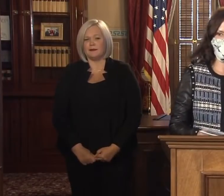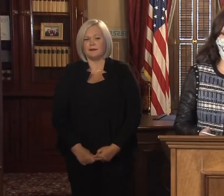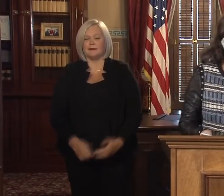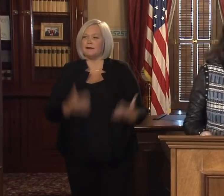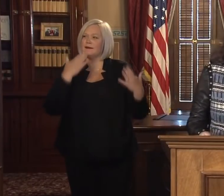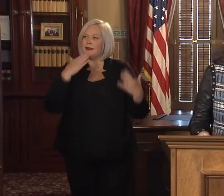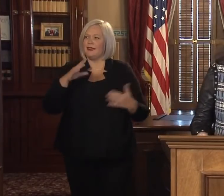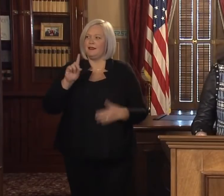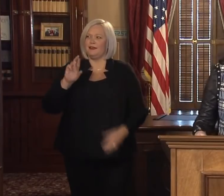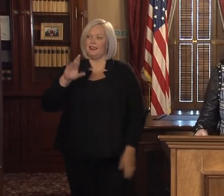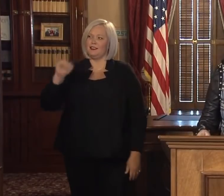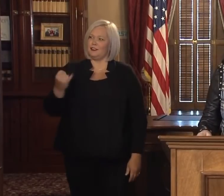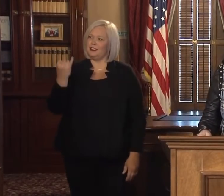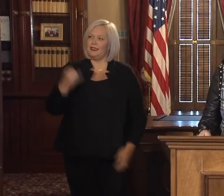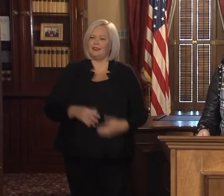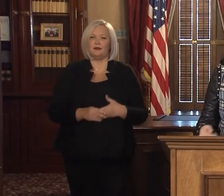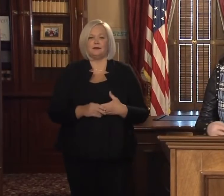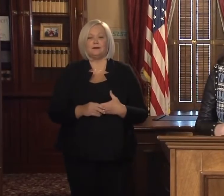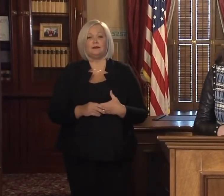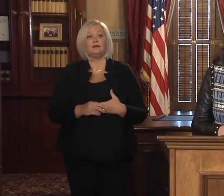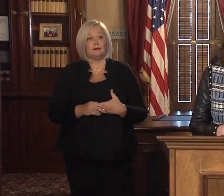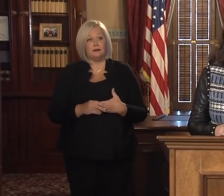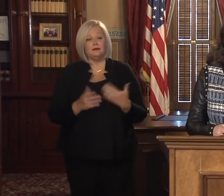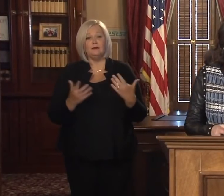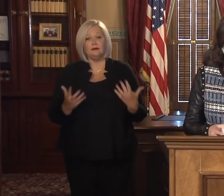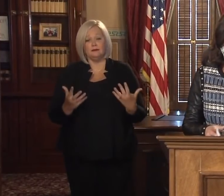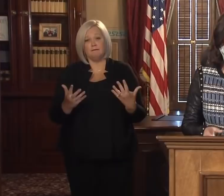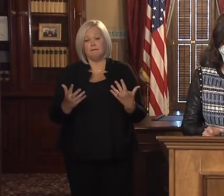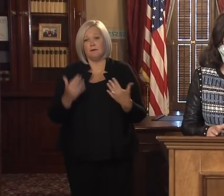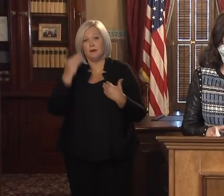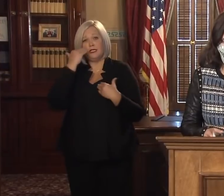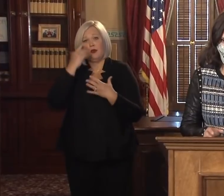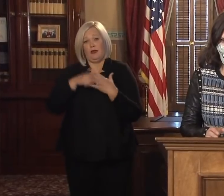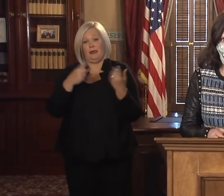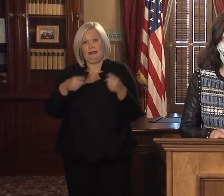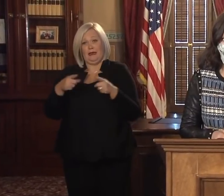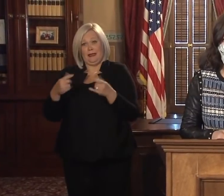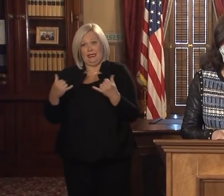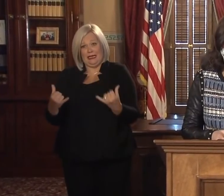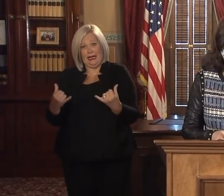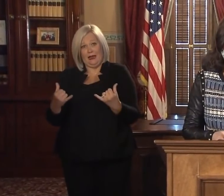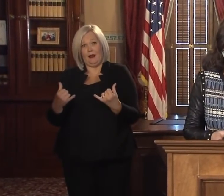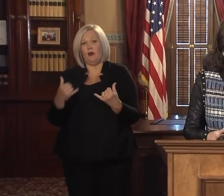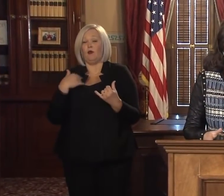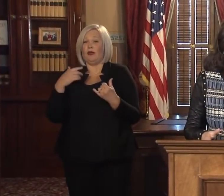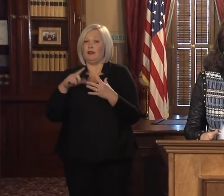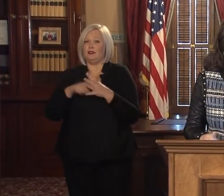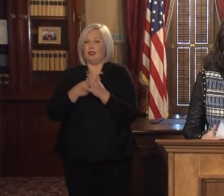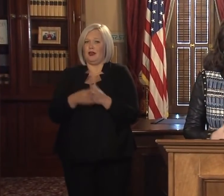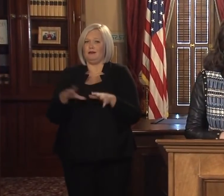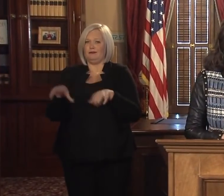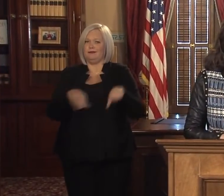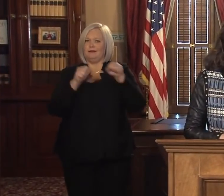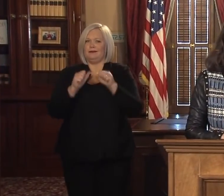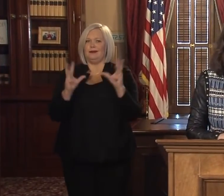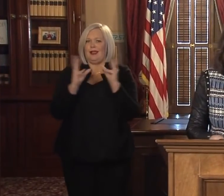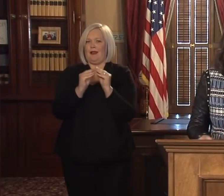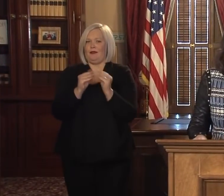Thank you, Dr. J. So considering where things are, we'll probably be doing press conferences a little more